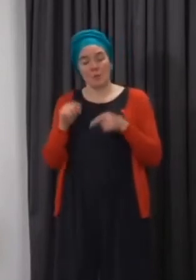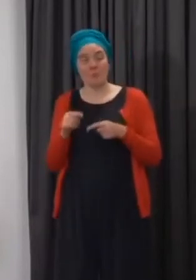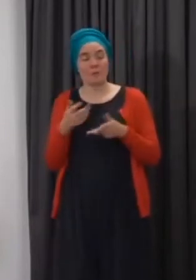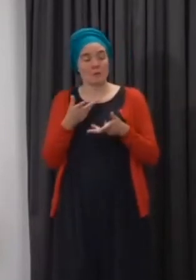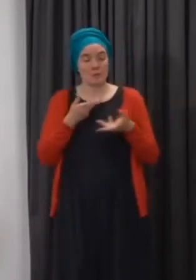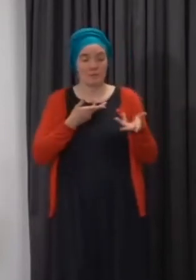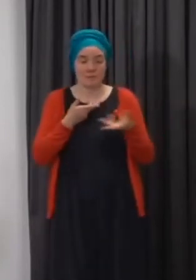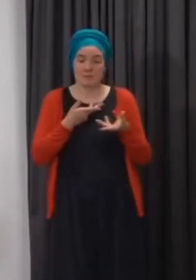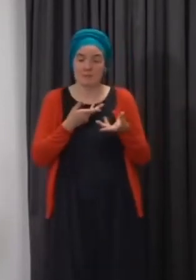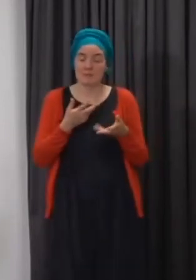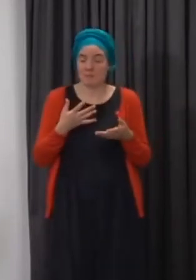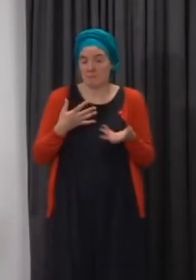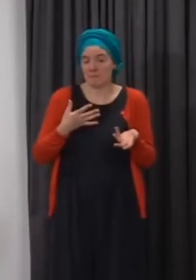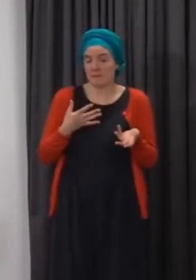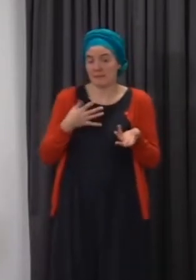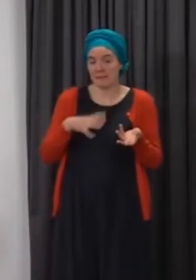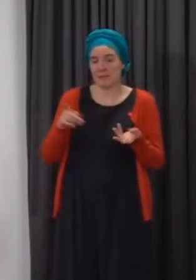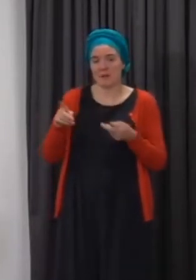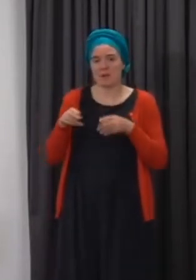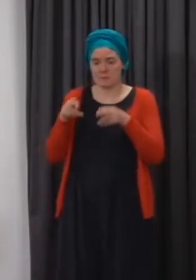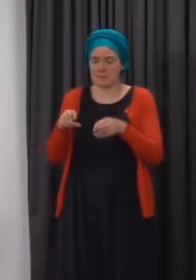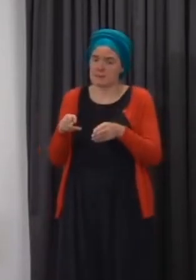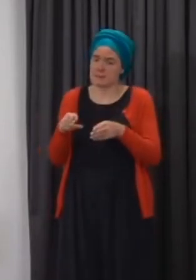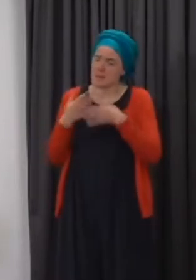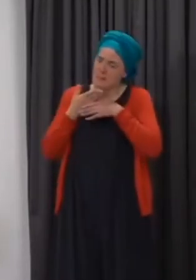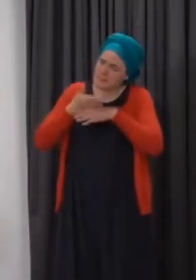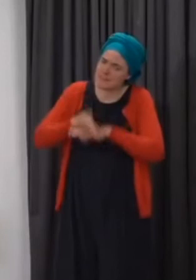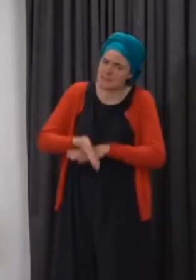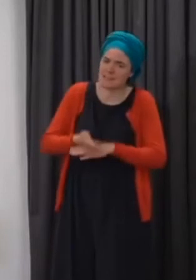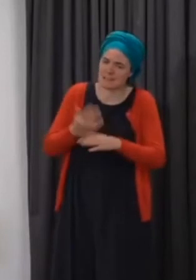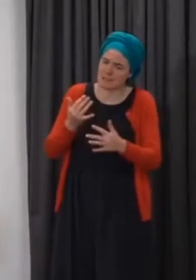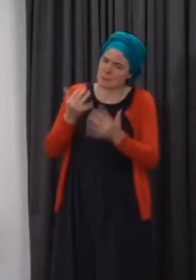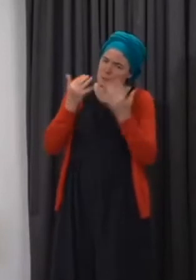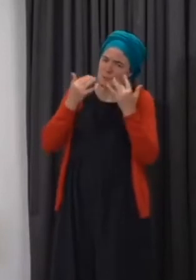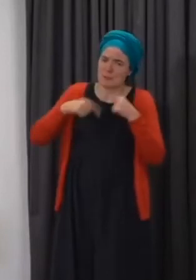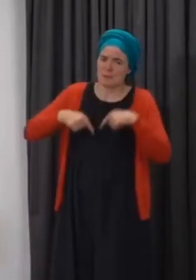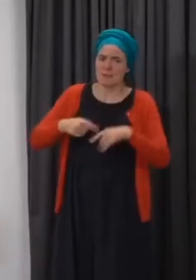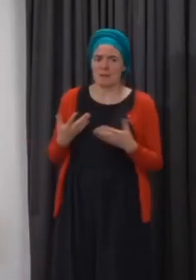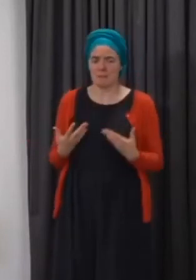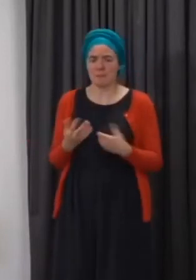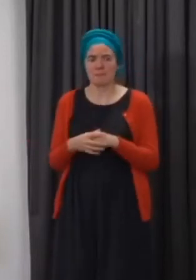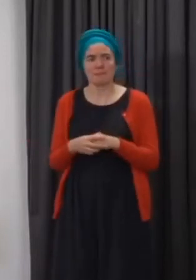place, although I do accept, of course, hospitals are really busy environments,